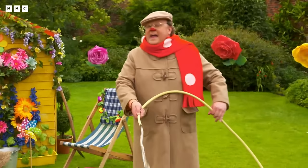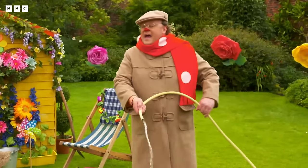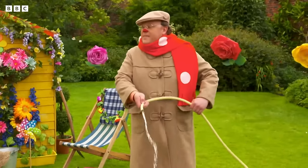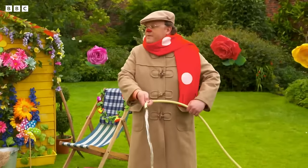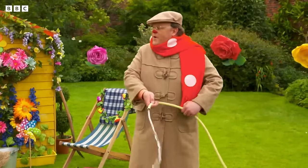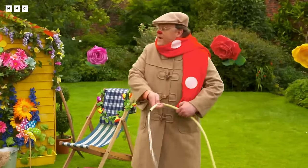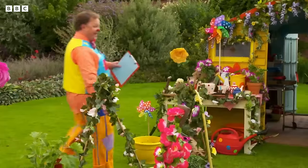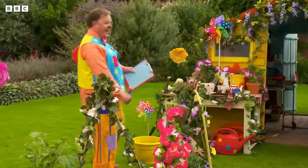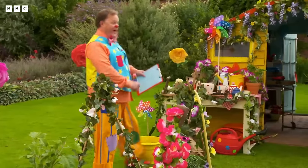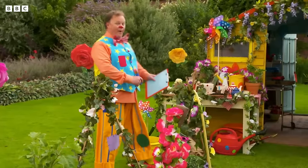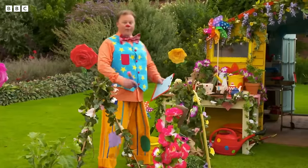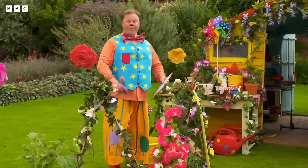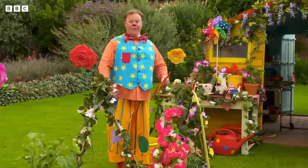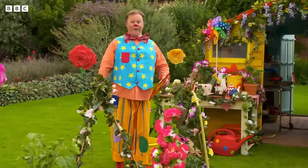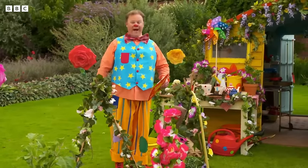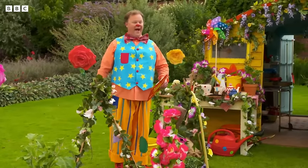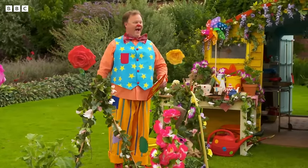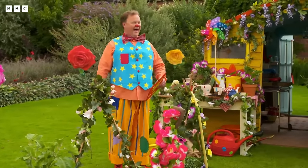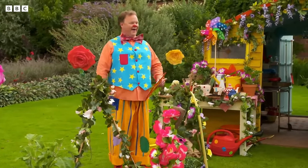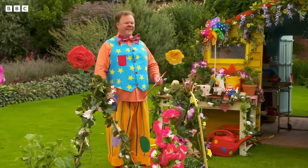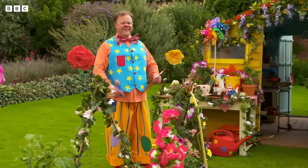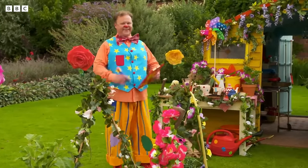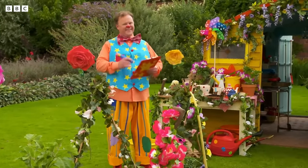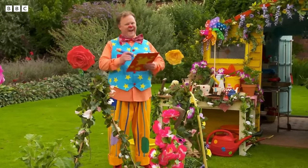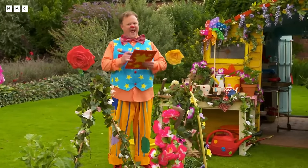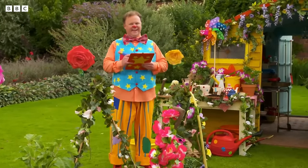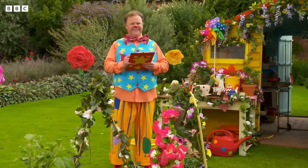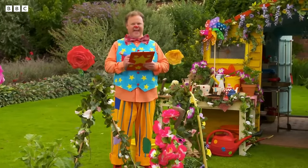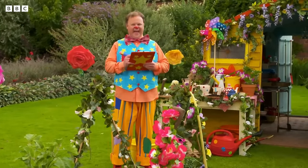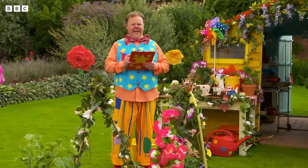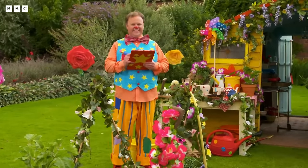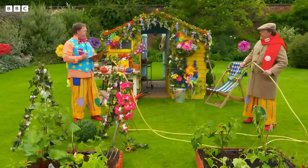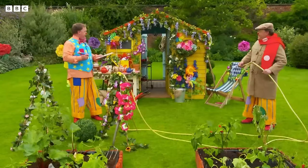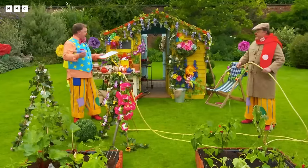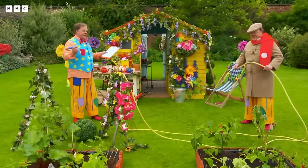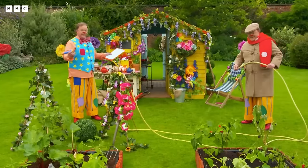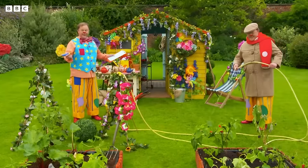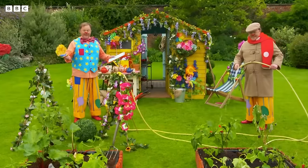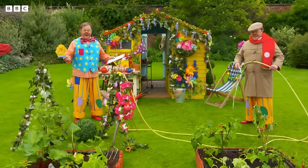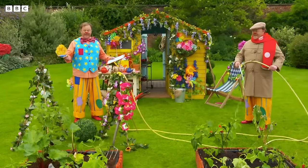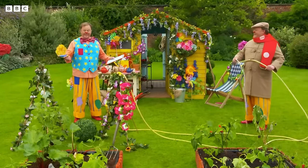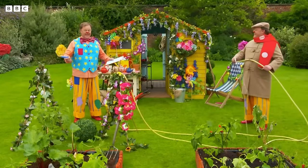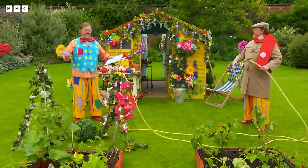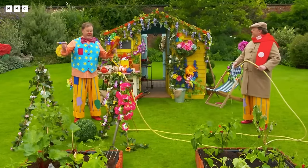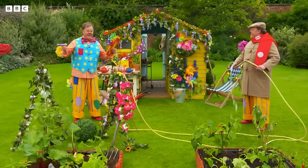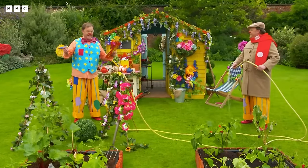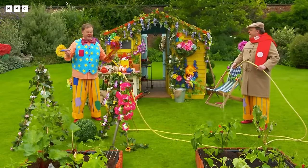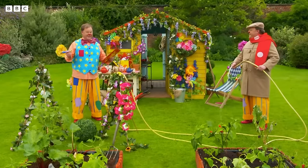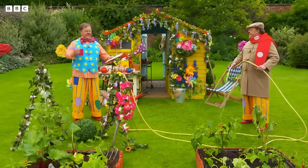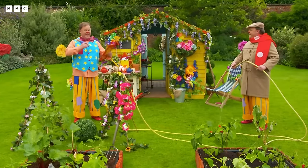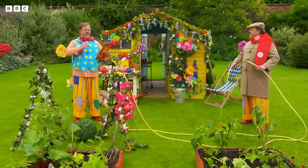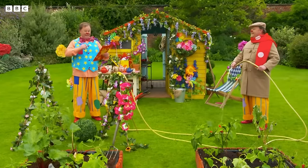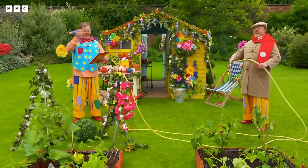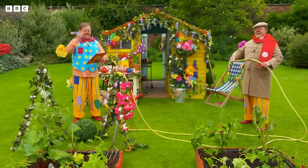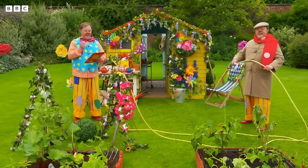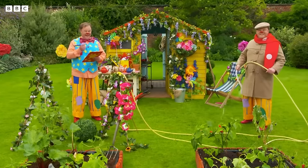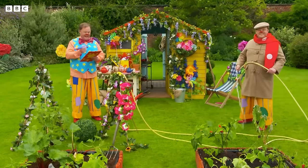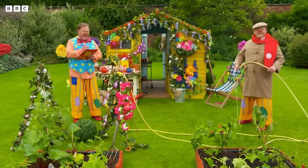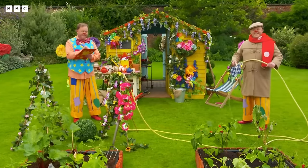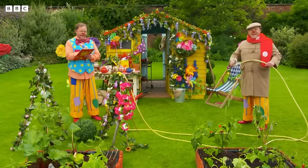hello, the boy. Well, Grandad, your garden is incredibly tidy.